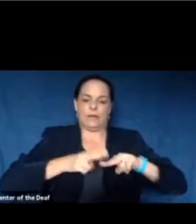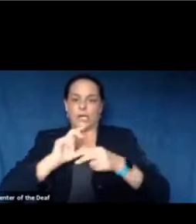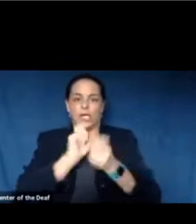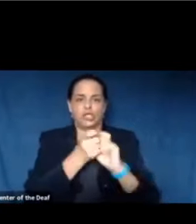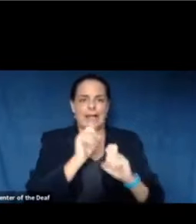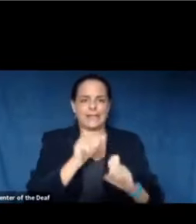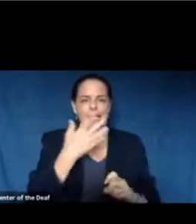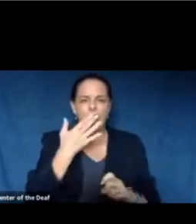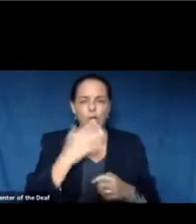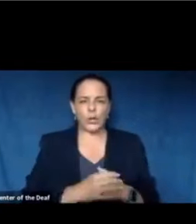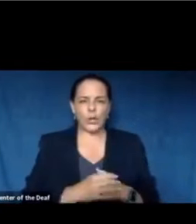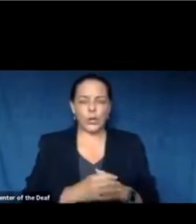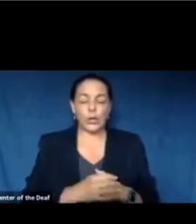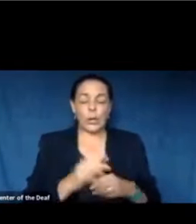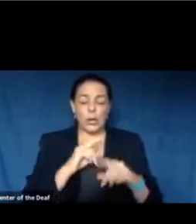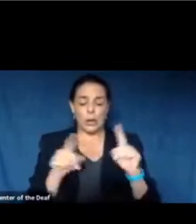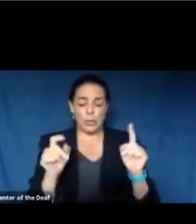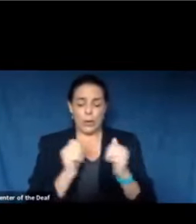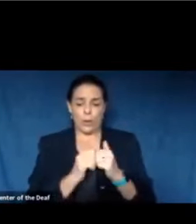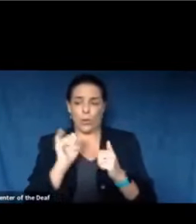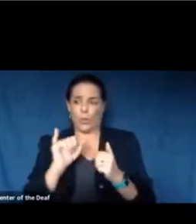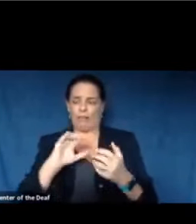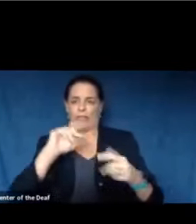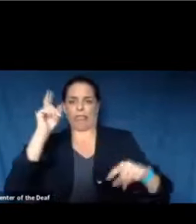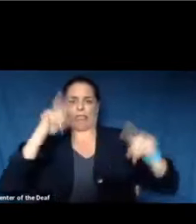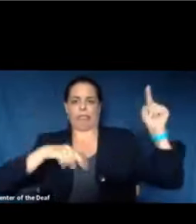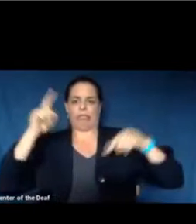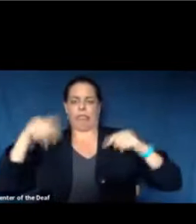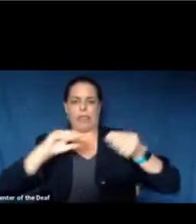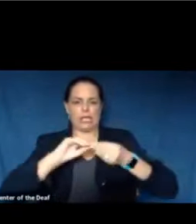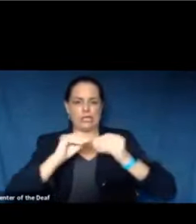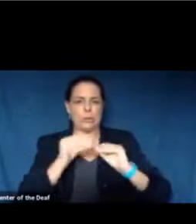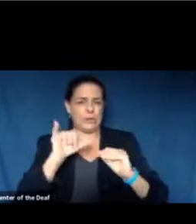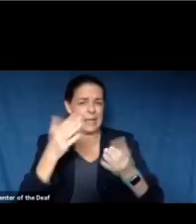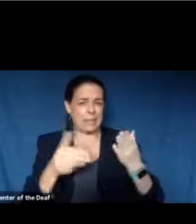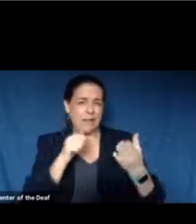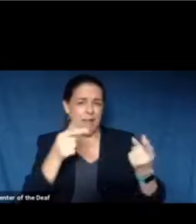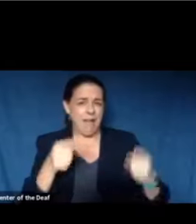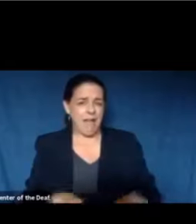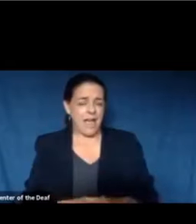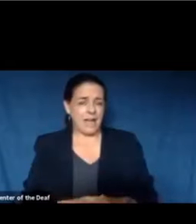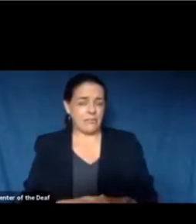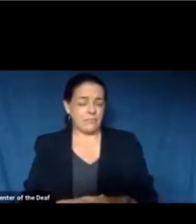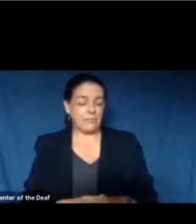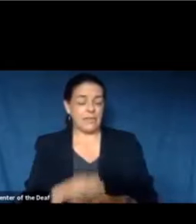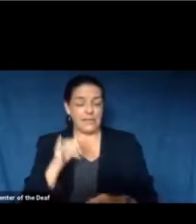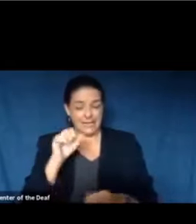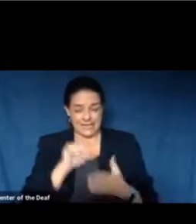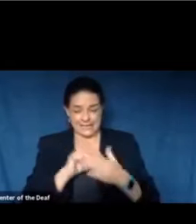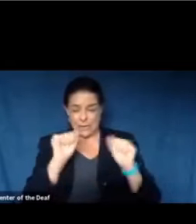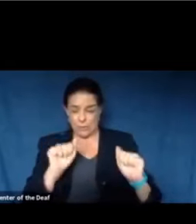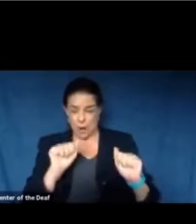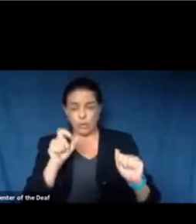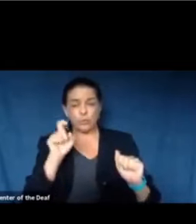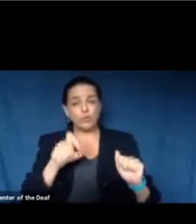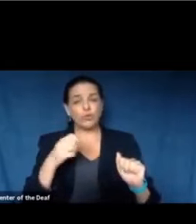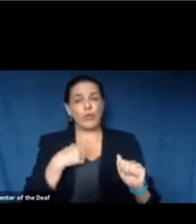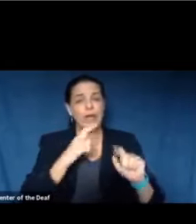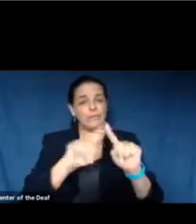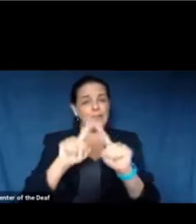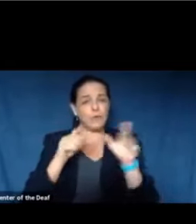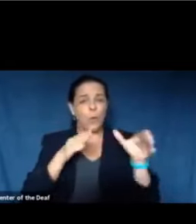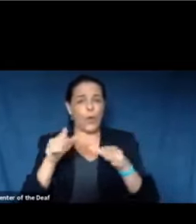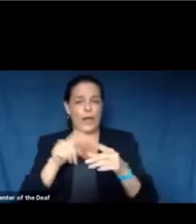rating, though with our erratic daily numbers, this may not happen. Is it possible there should be additional ways to look